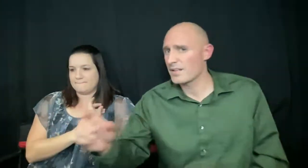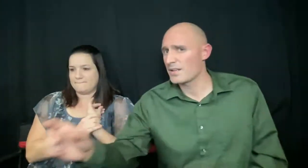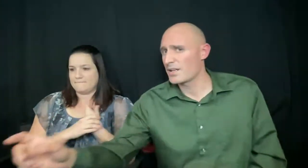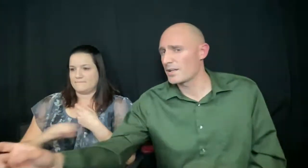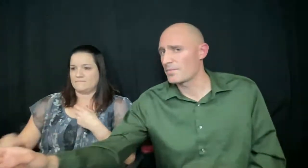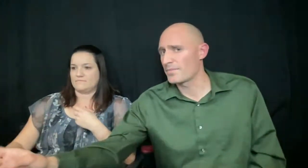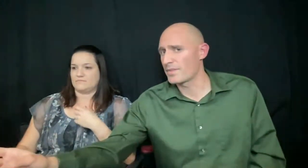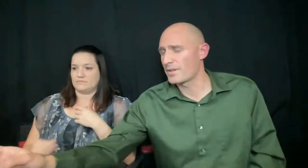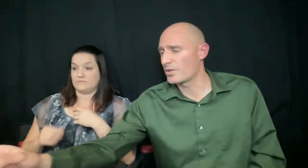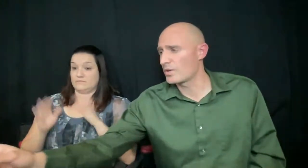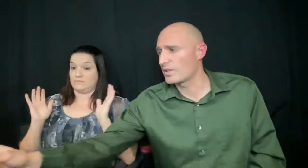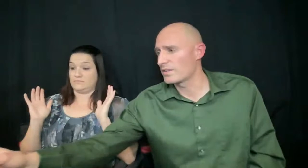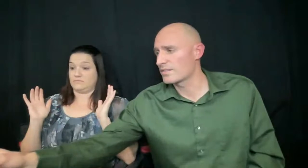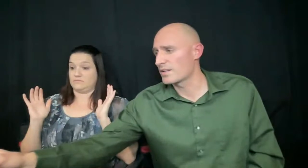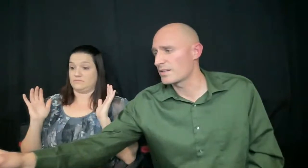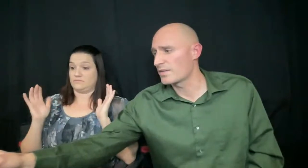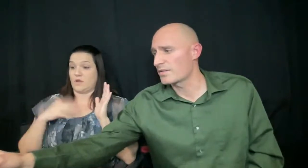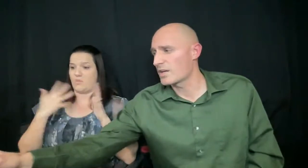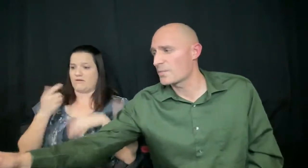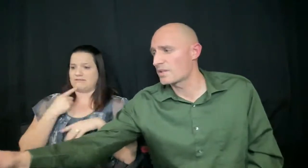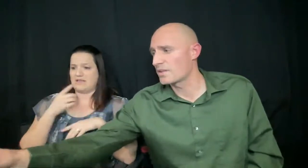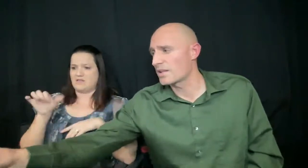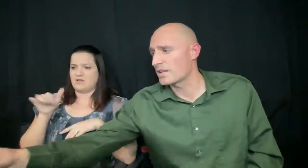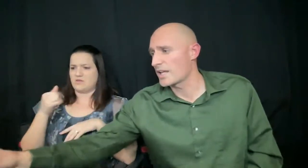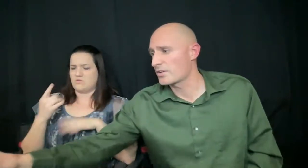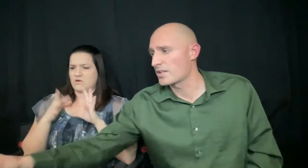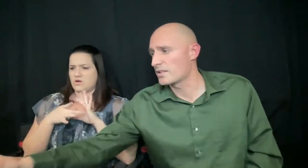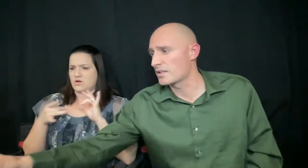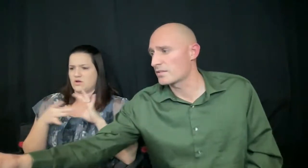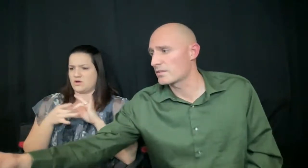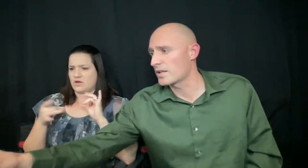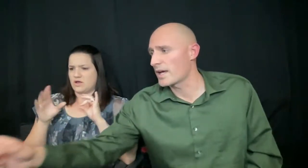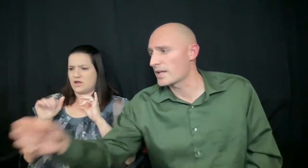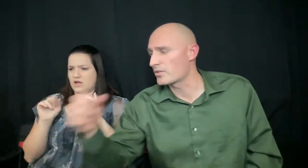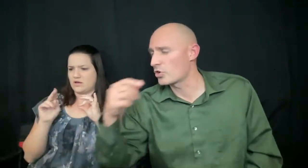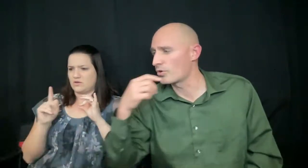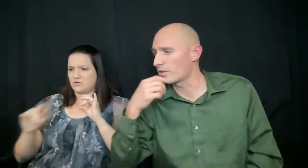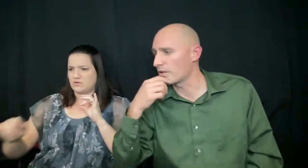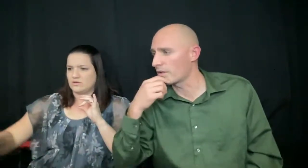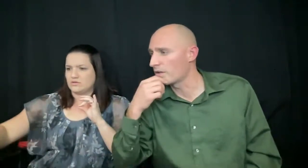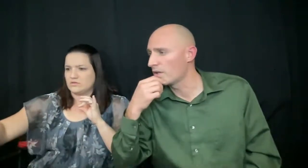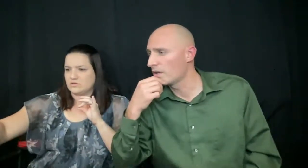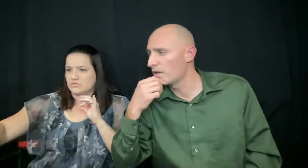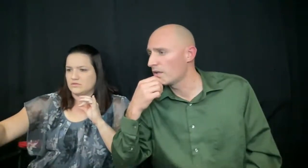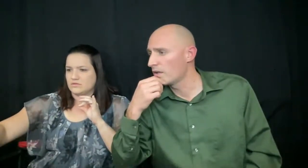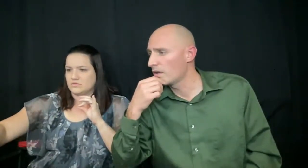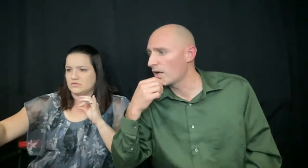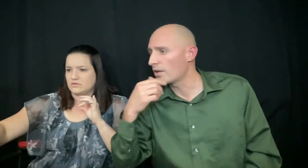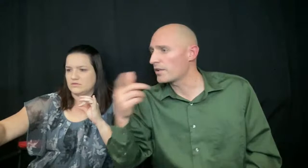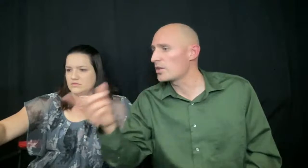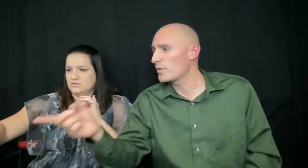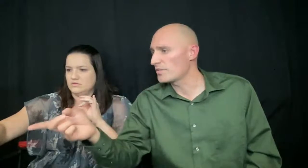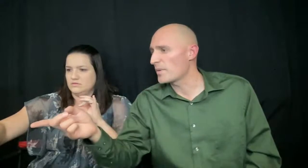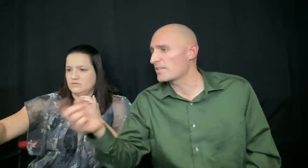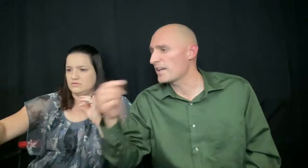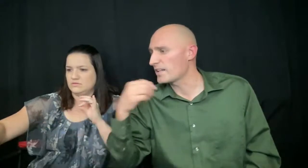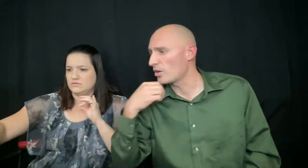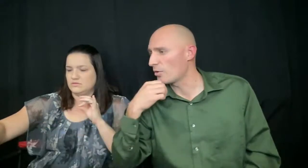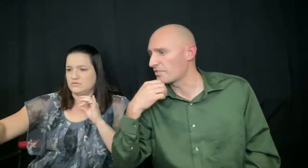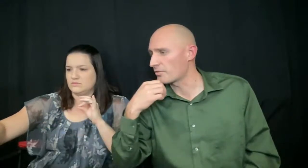say there was another comment that Anokina had earlier. It was about telling a whole story.